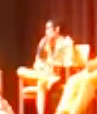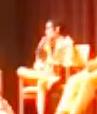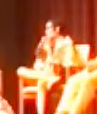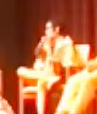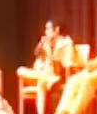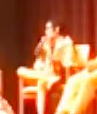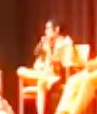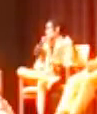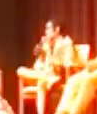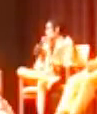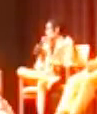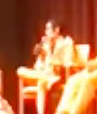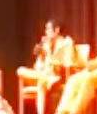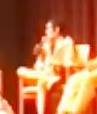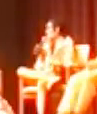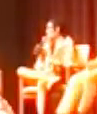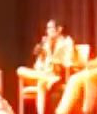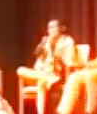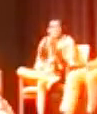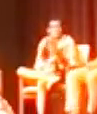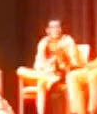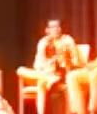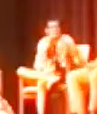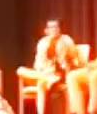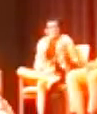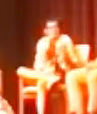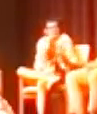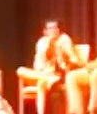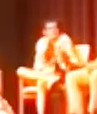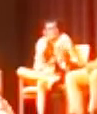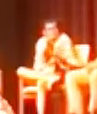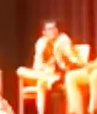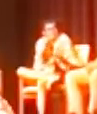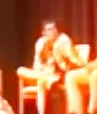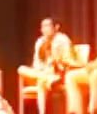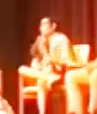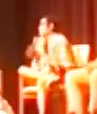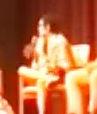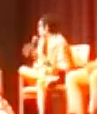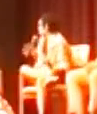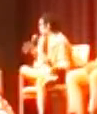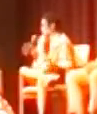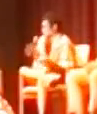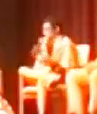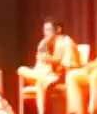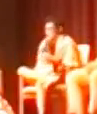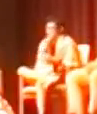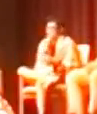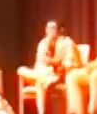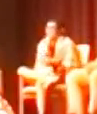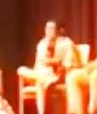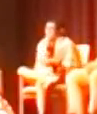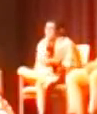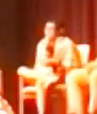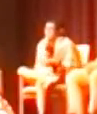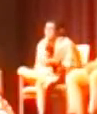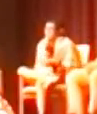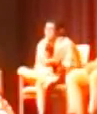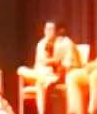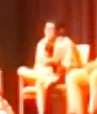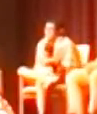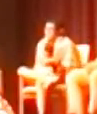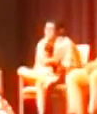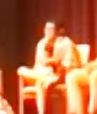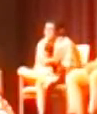I just love listening to the stories, and so I can whatever I can do, be able to do that.